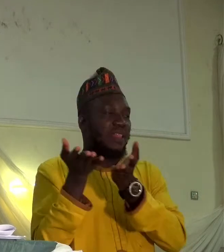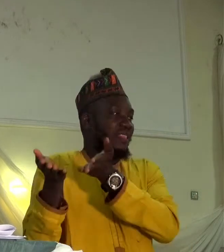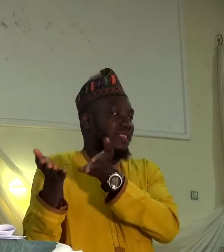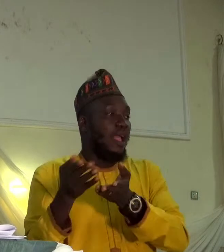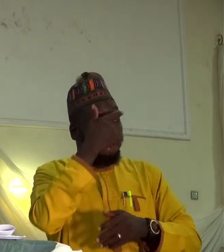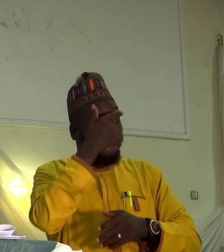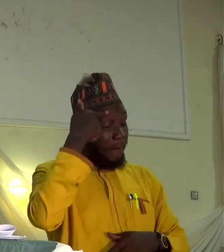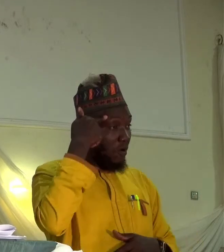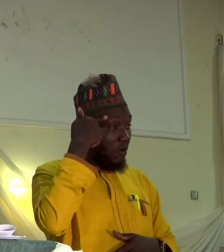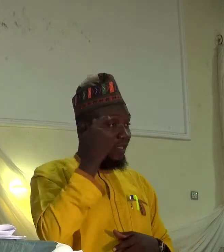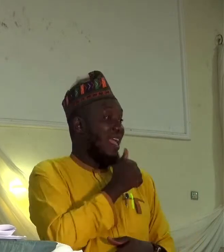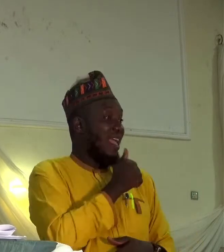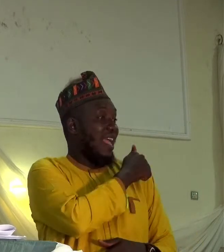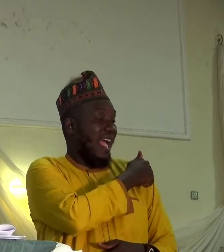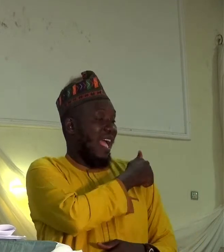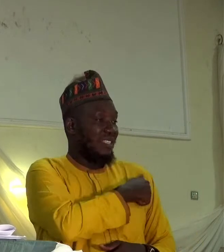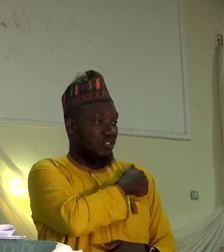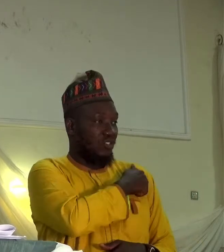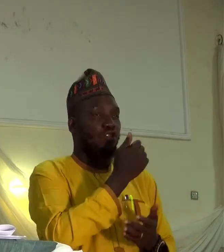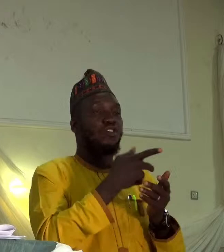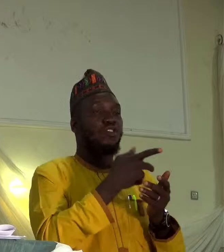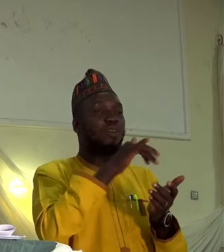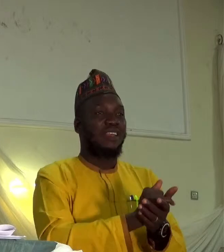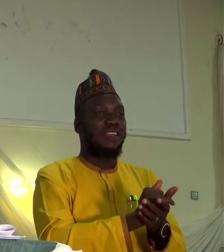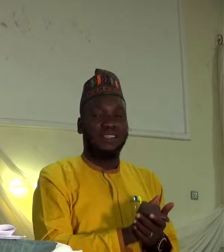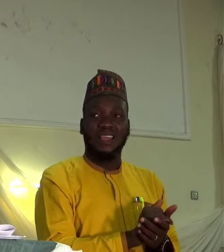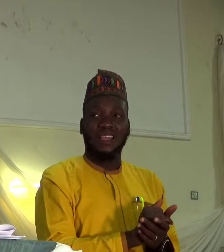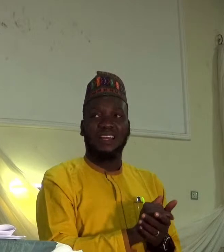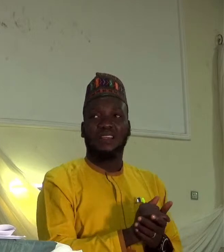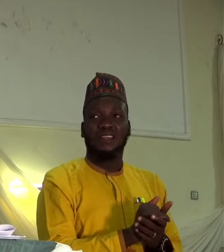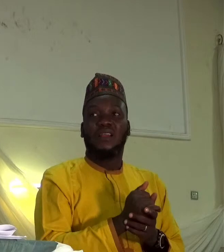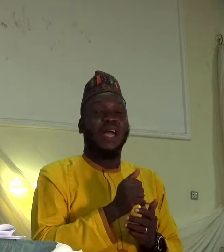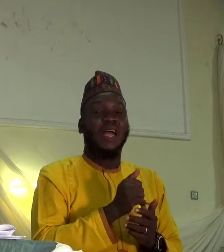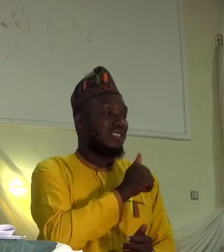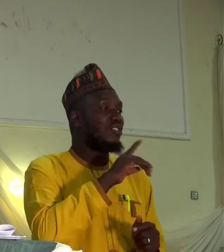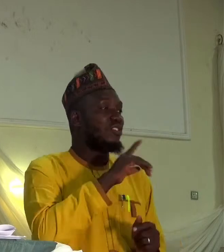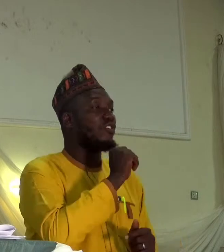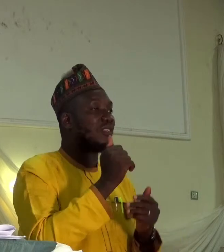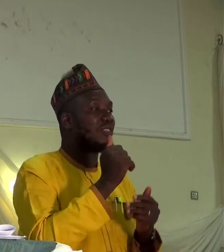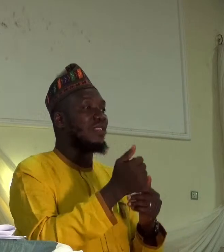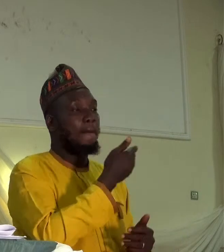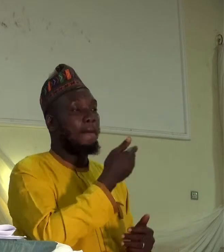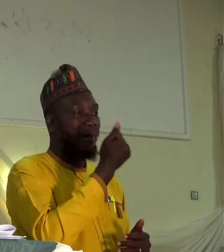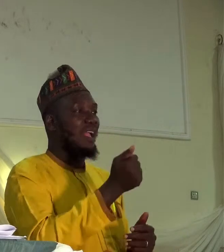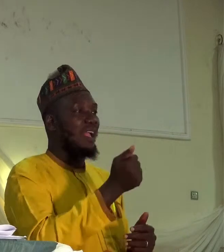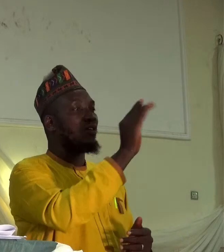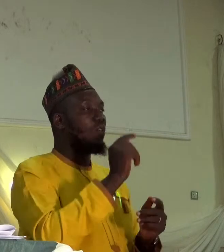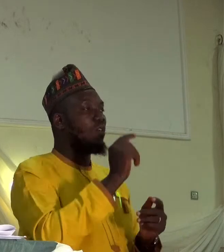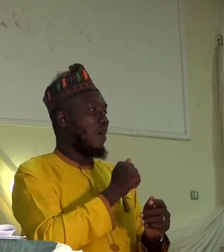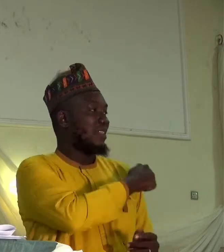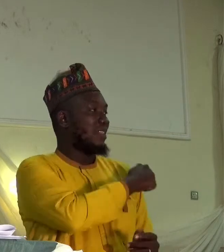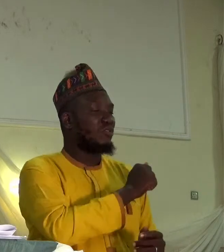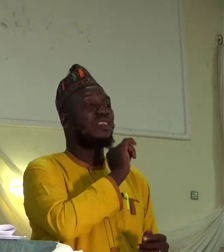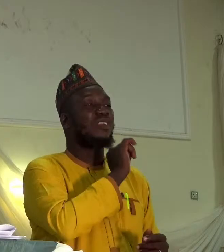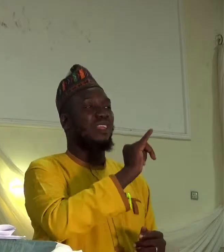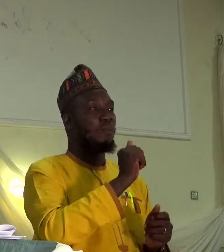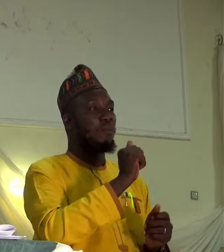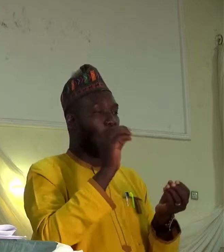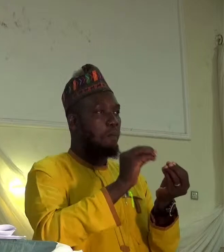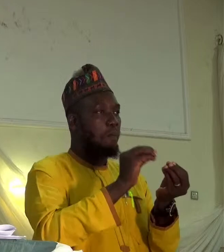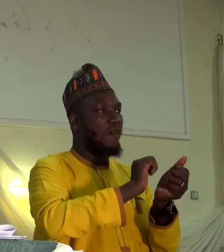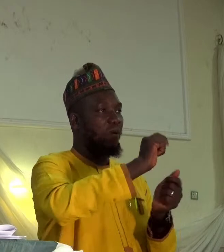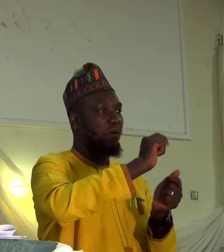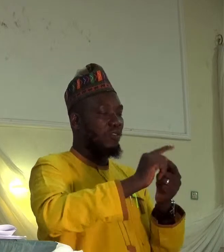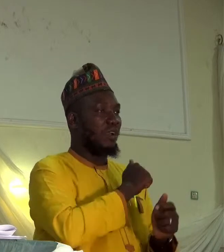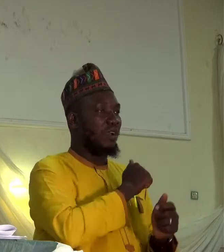Because attitude, somebody will say, if a lot of people will say attitude is more important than fact, your attitude towards anything is far more important than that fact in itself. And